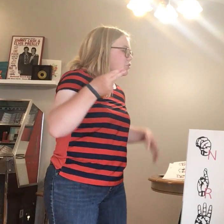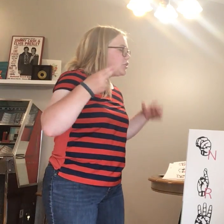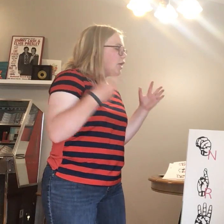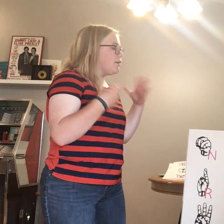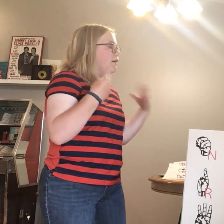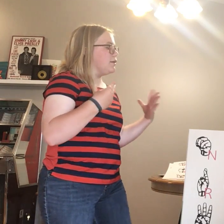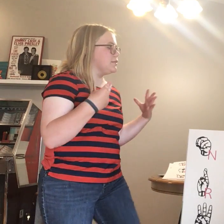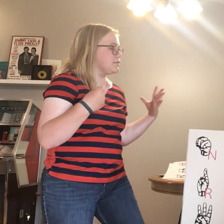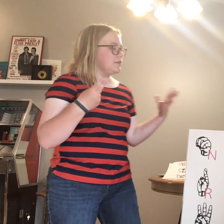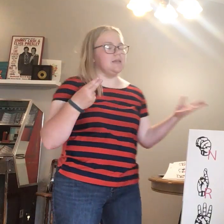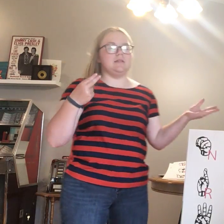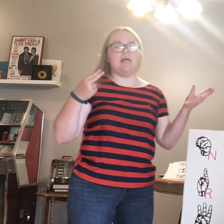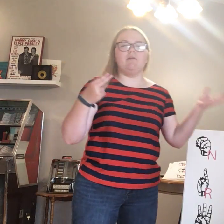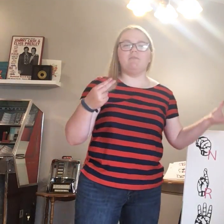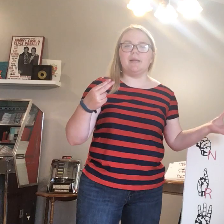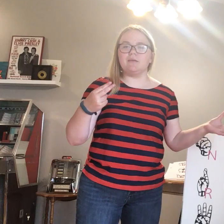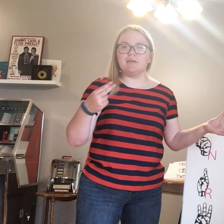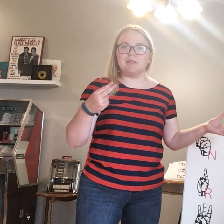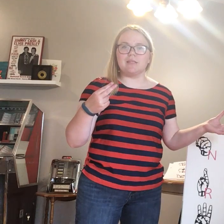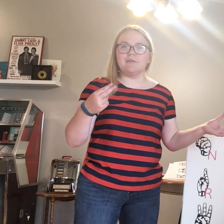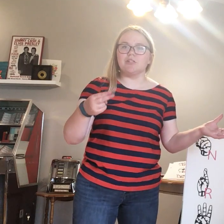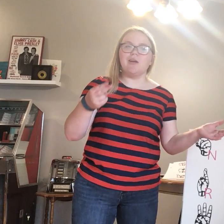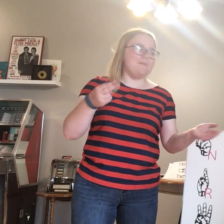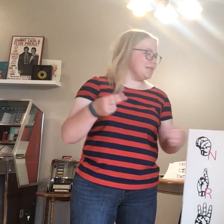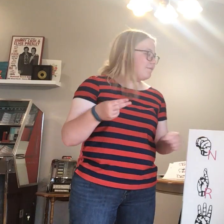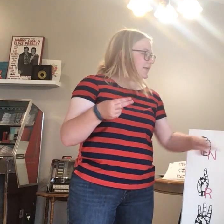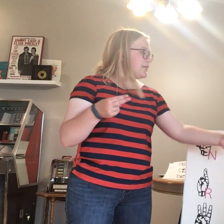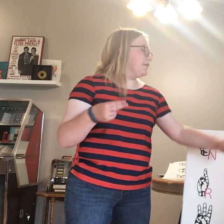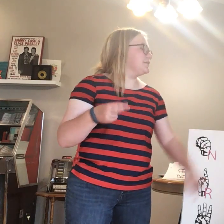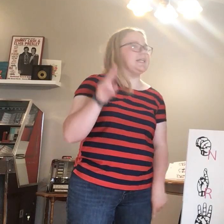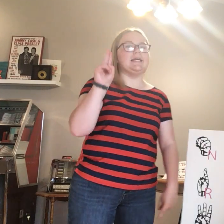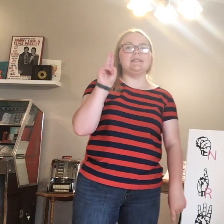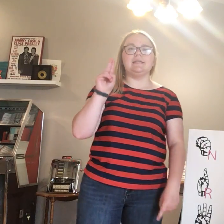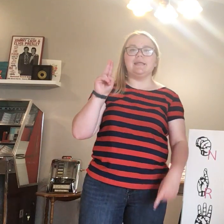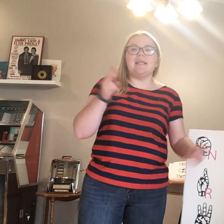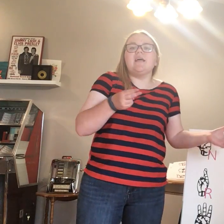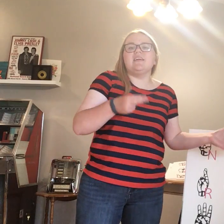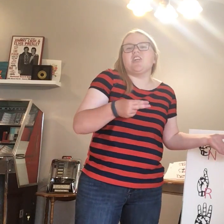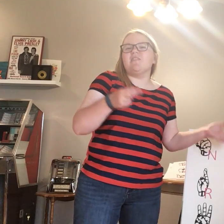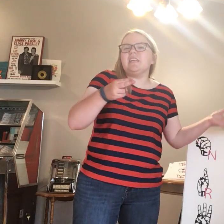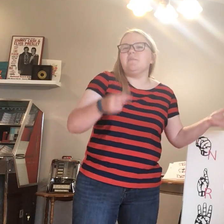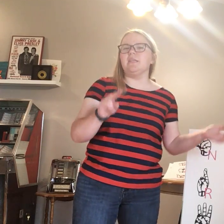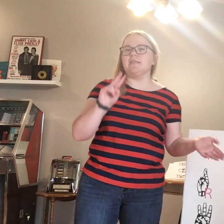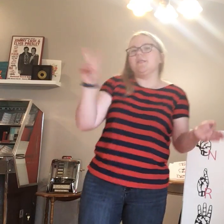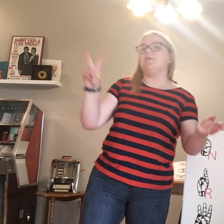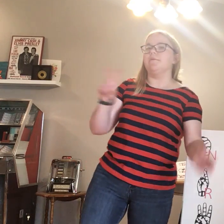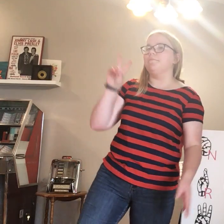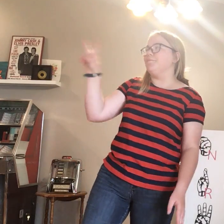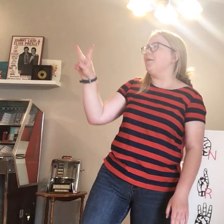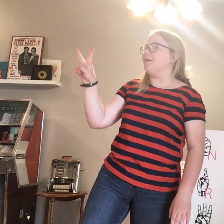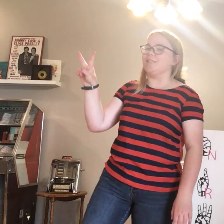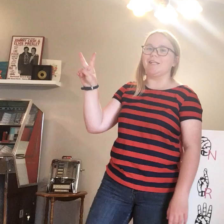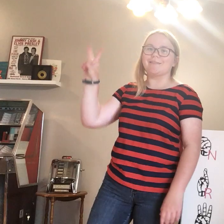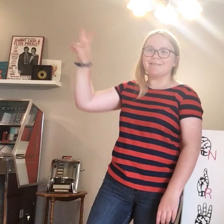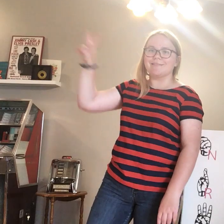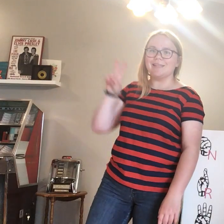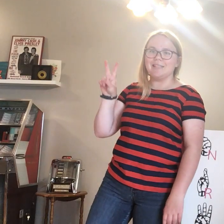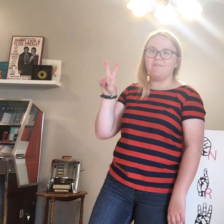there's a lot of hugs in the alphabet in this language, but then V comes in, and like they like each other. V comes in, it's like, no, we don't. We don't like each other. That's a